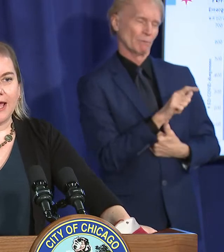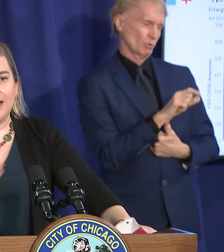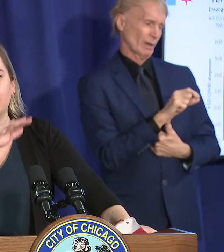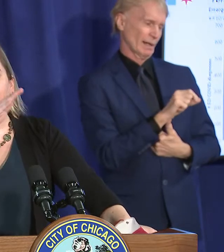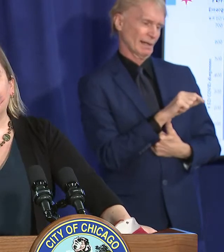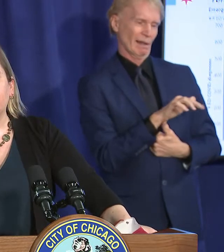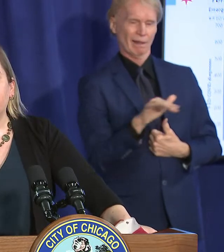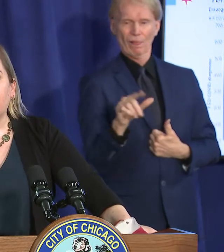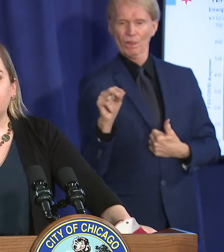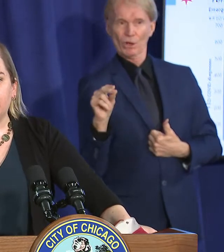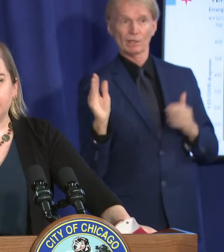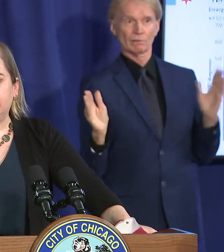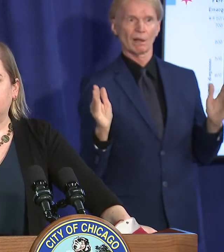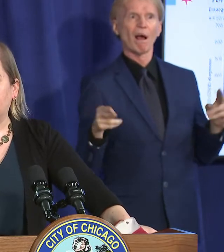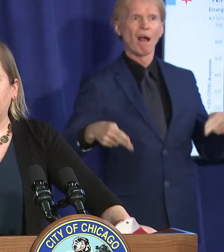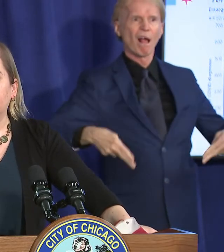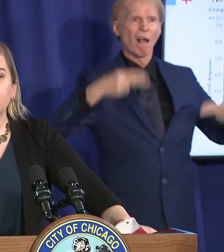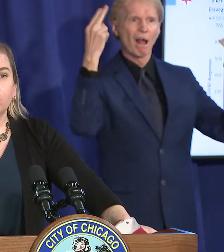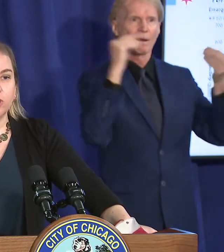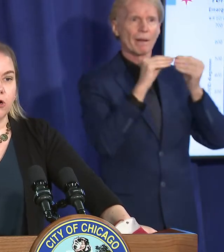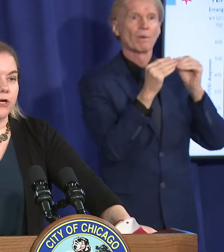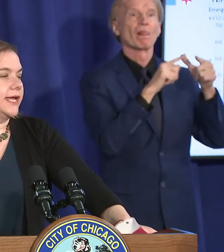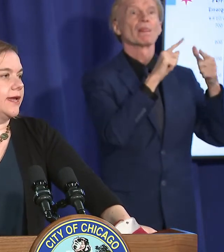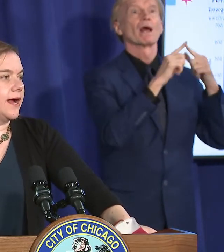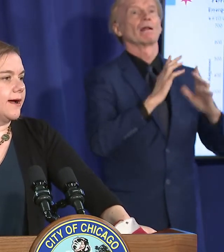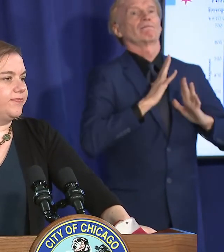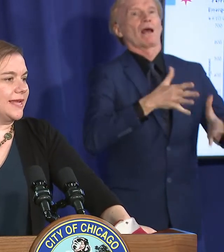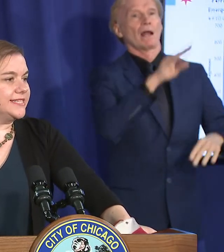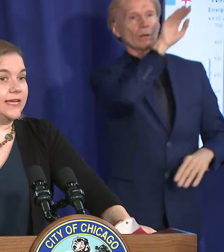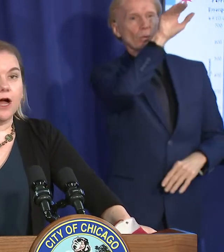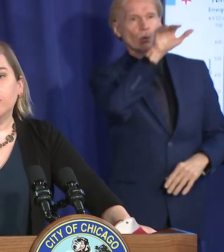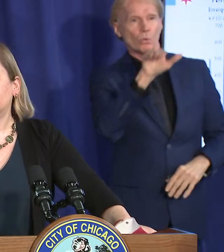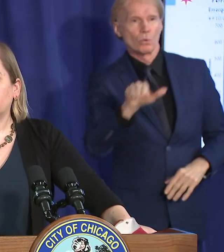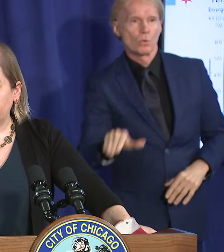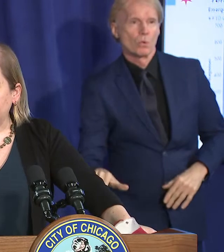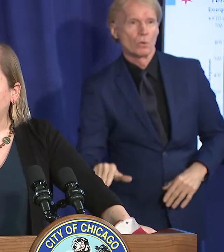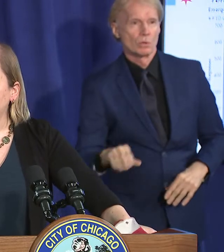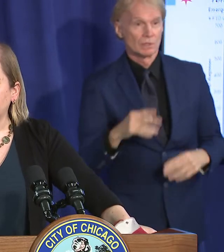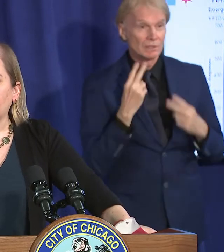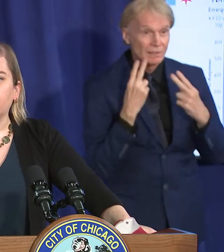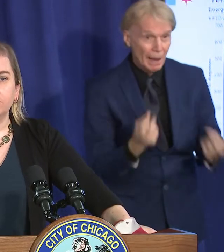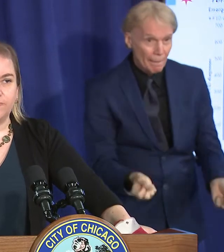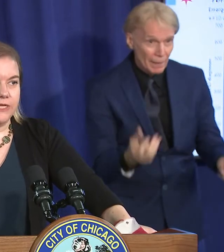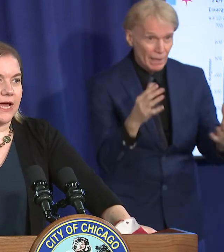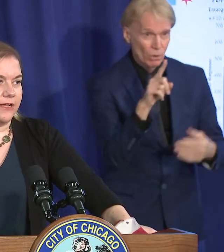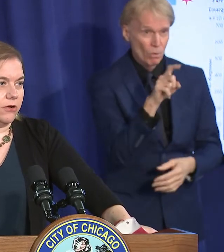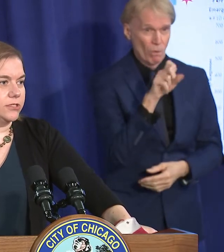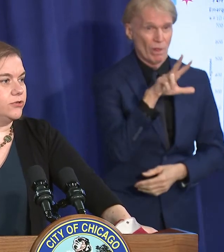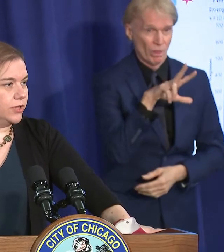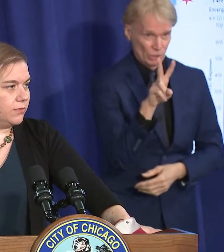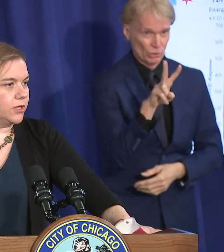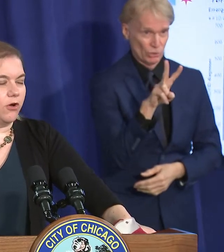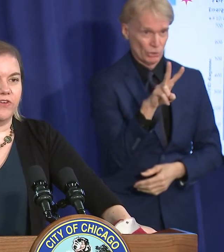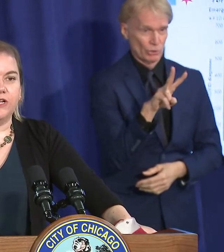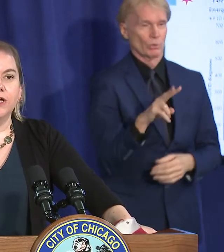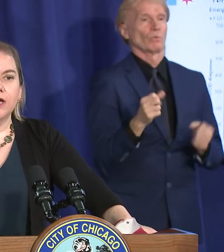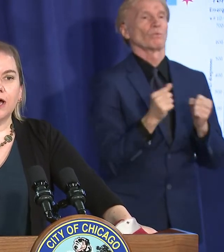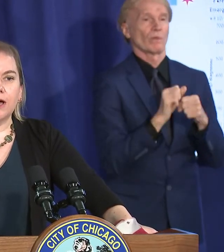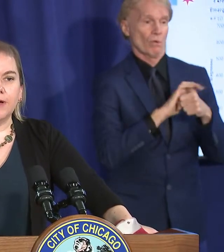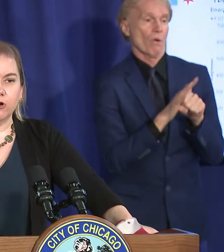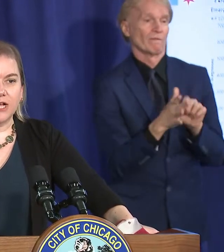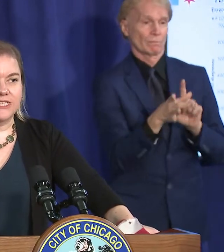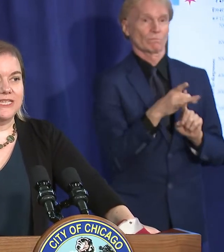remained high, and then we've had this very nice decline. We're currently seeing 132 Chicagoans being diagnosed newly with